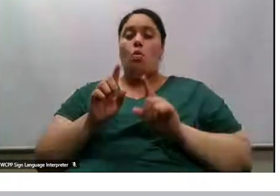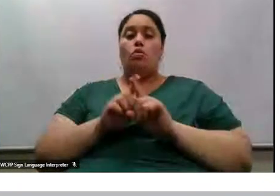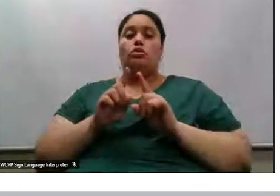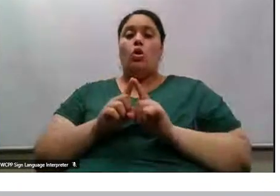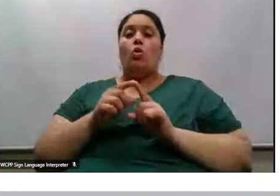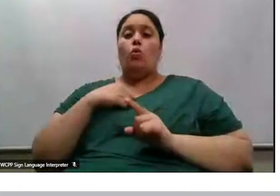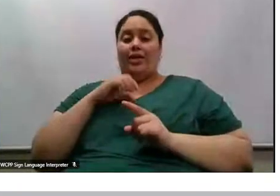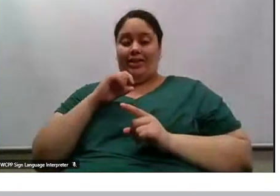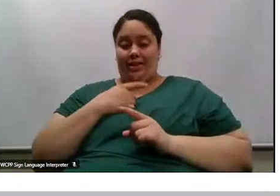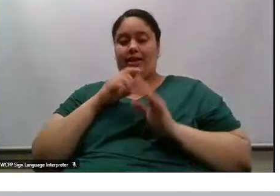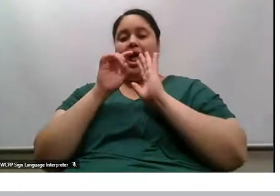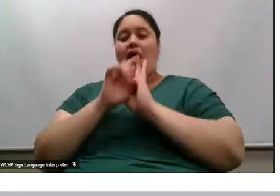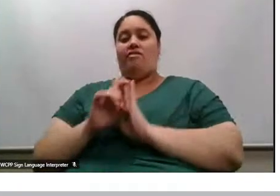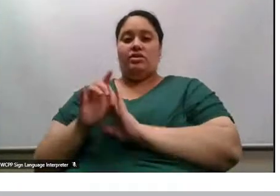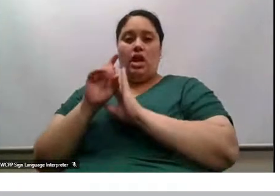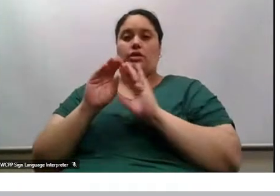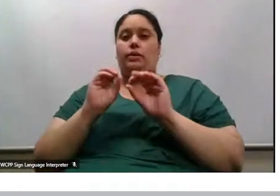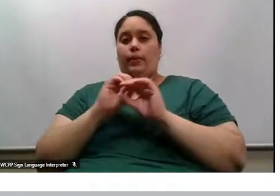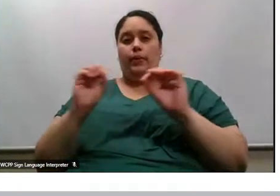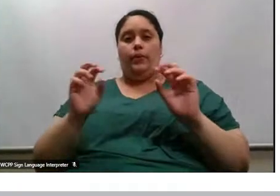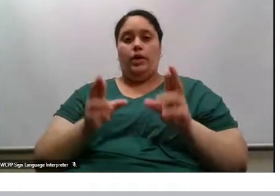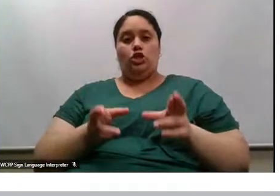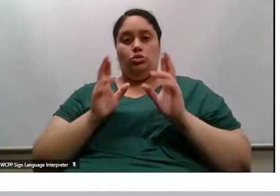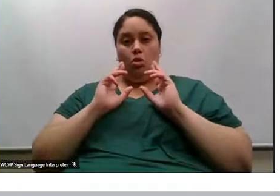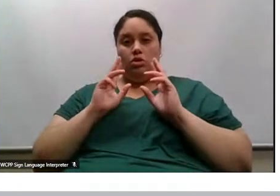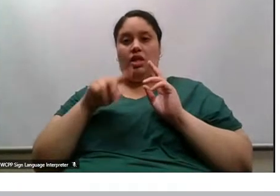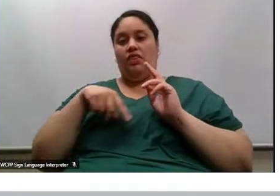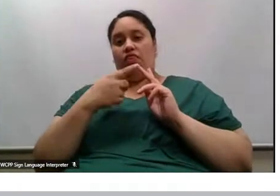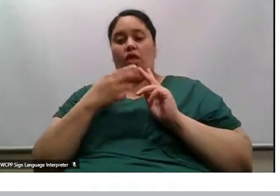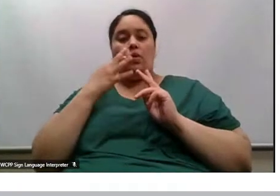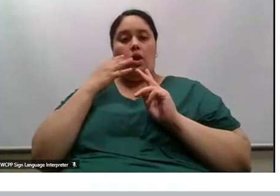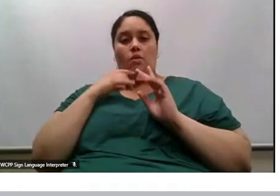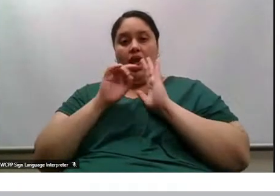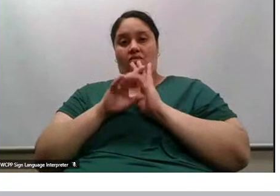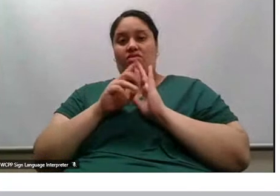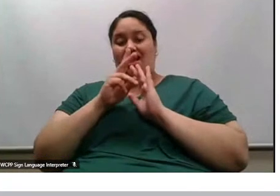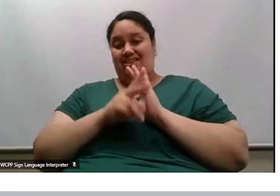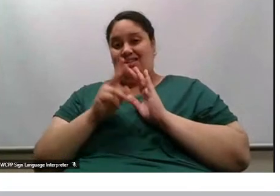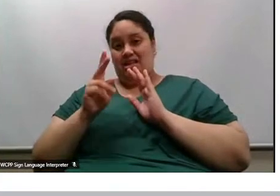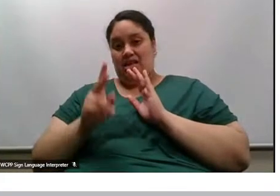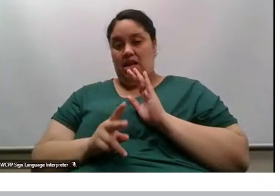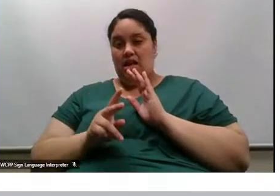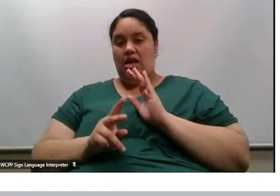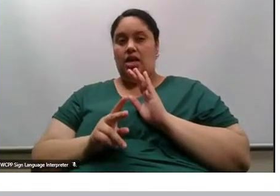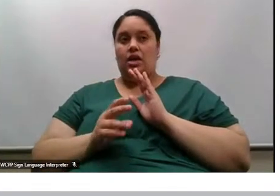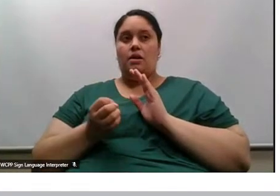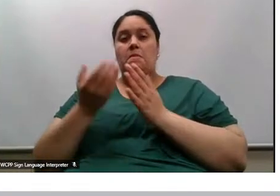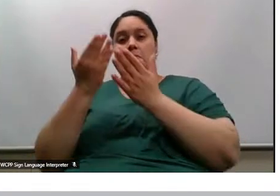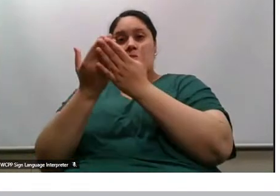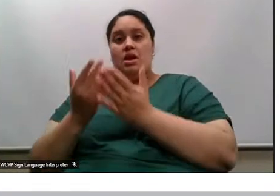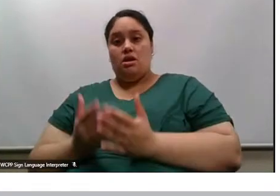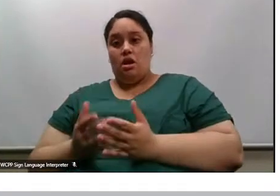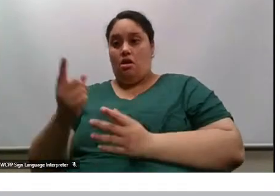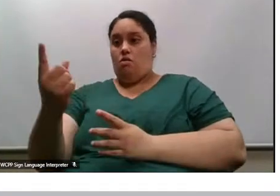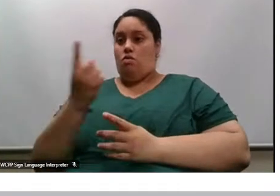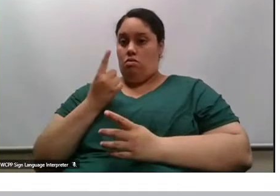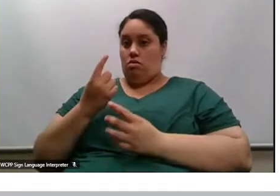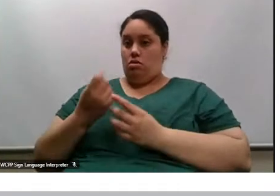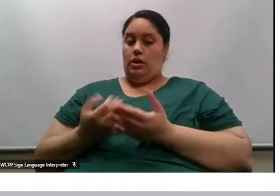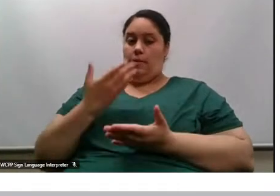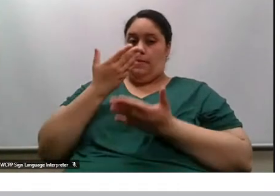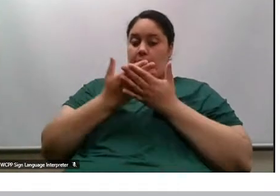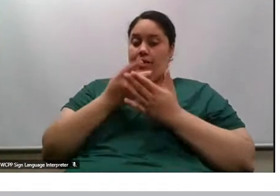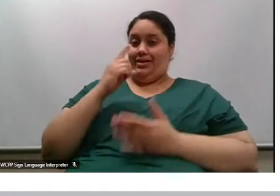did advertise, there was no response. And then eventually when we did have a bidder who did bid,